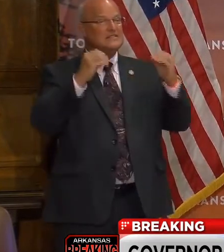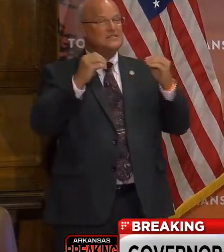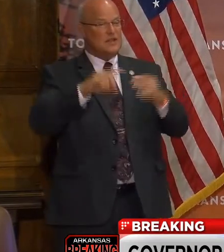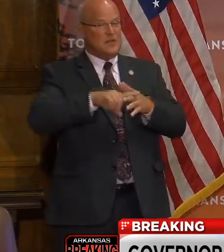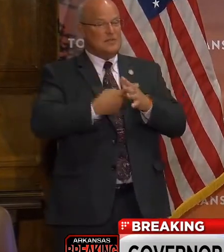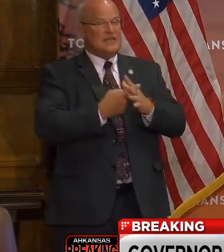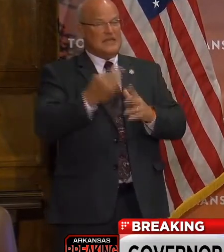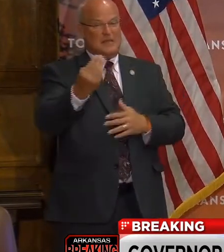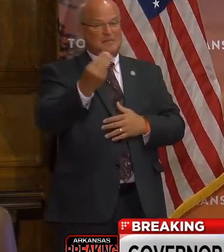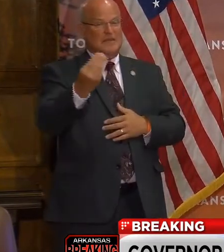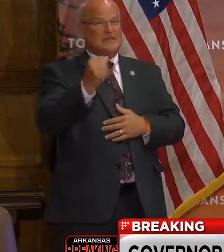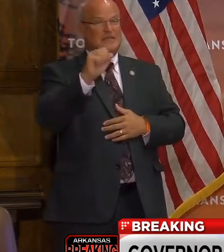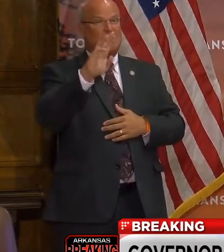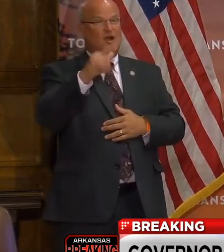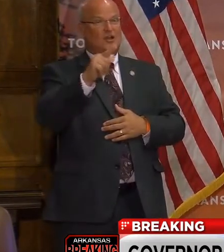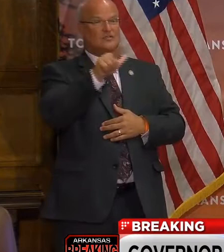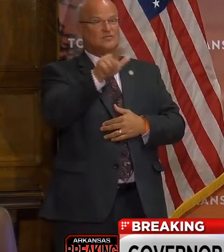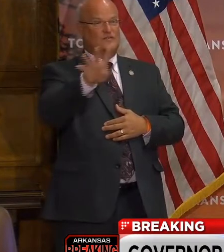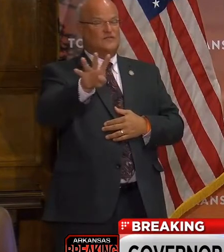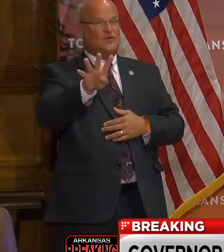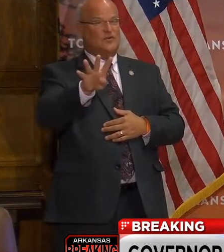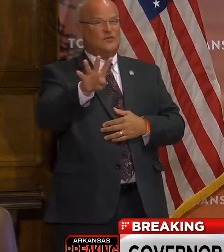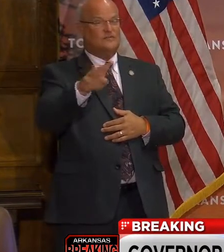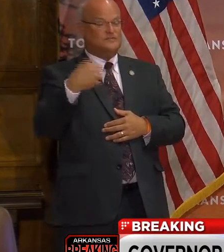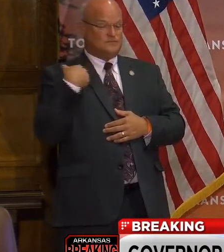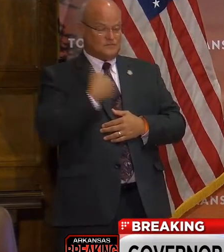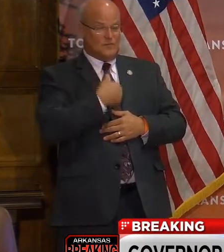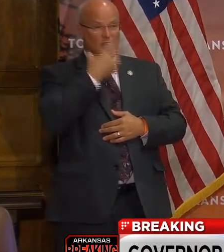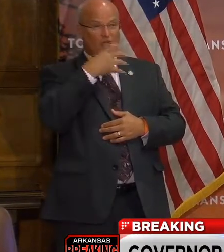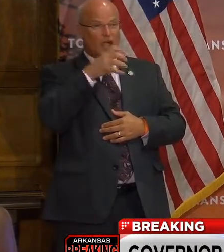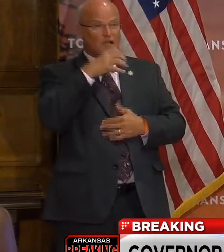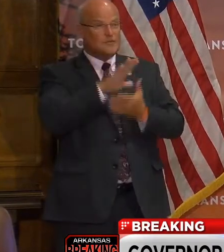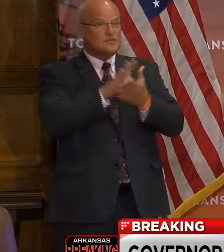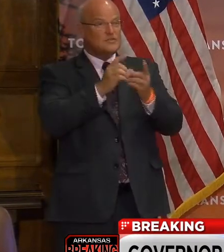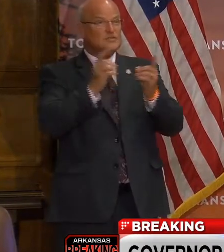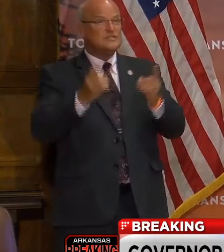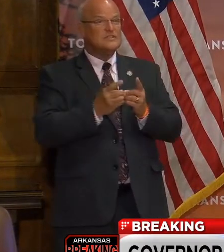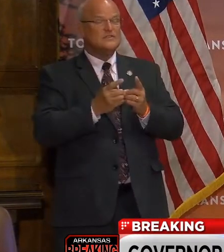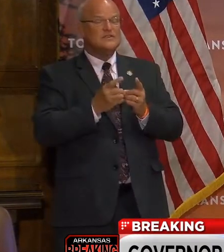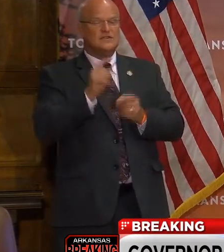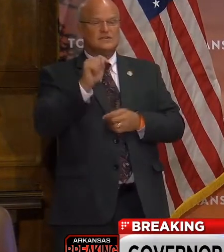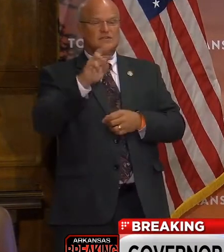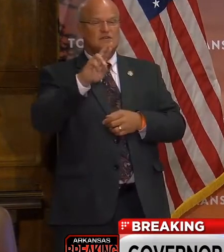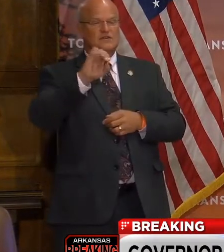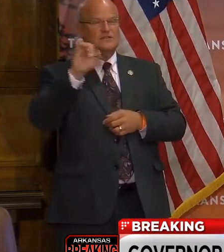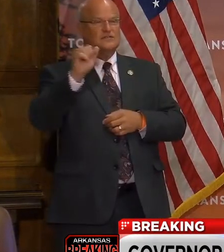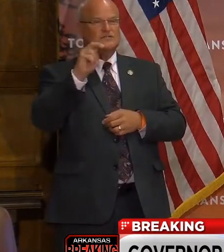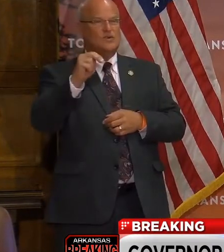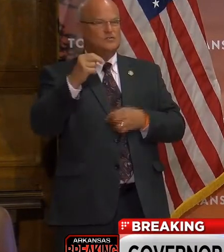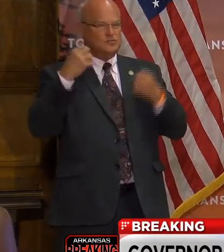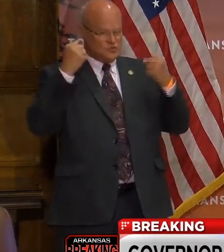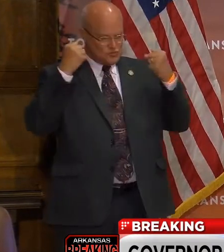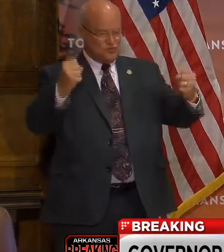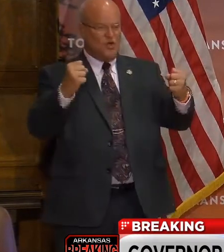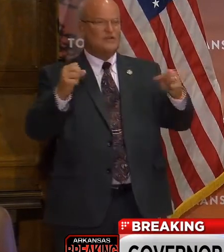beginning Monday, August 24th. We at Hot Springs School District are Trojan strong, and we are ready